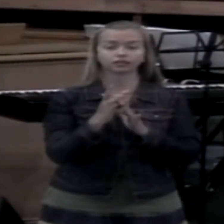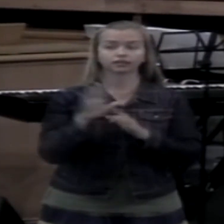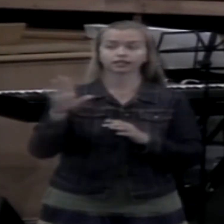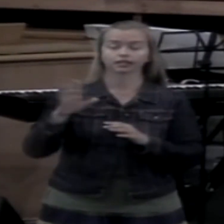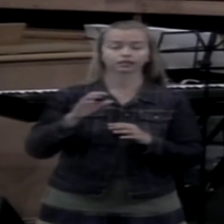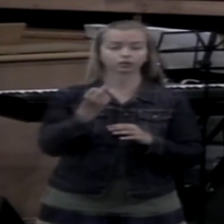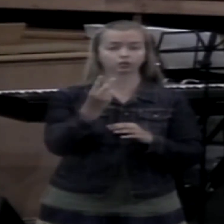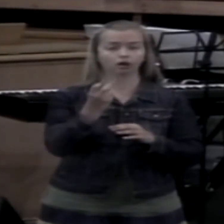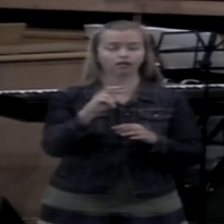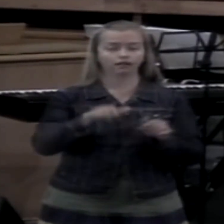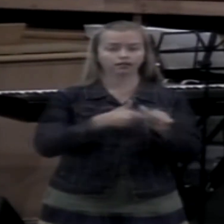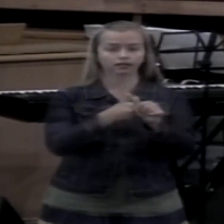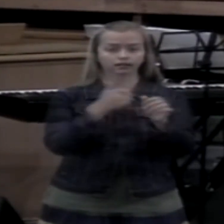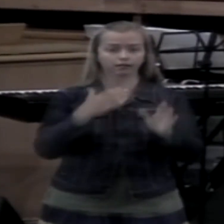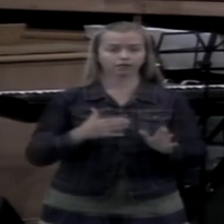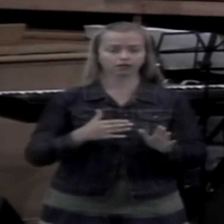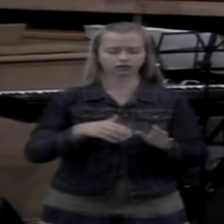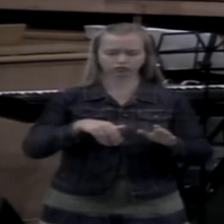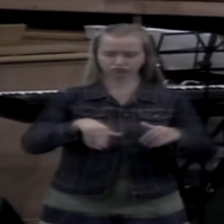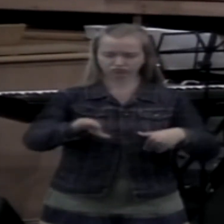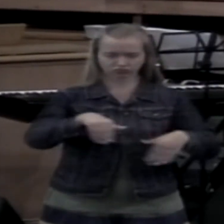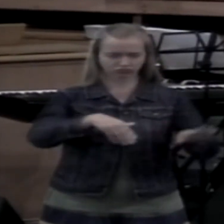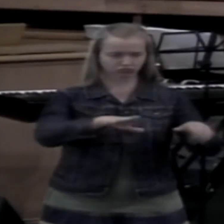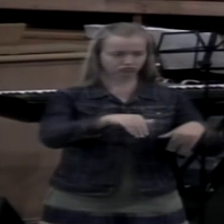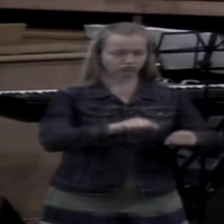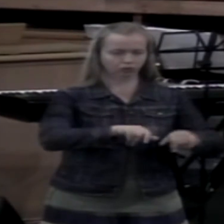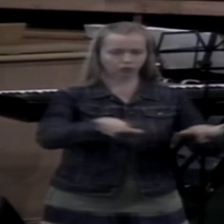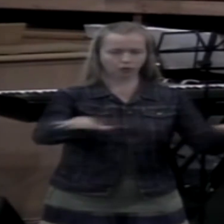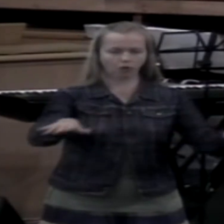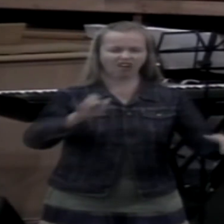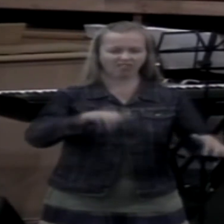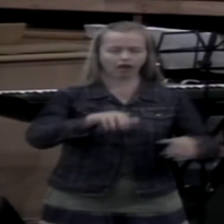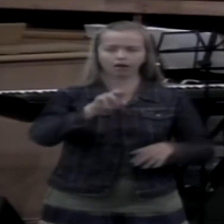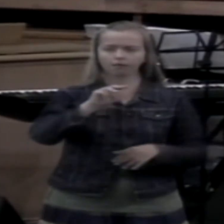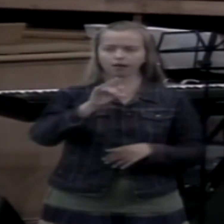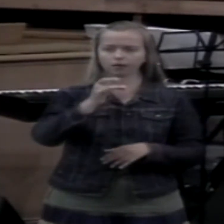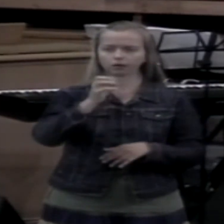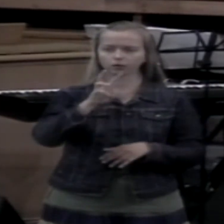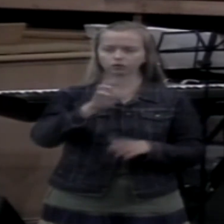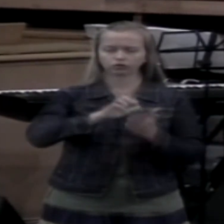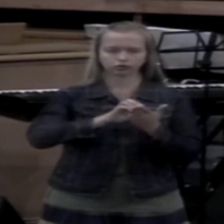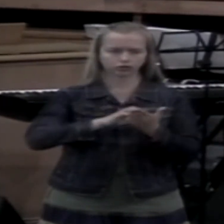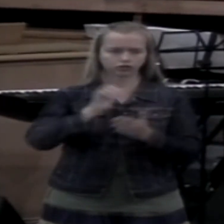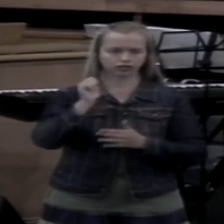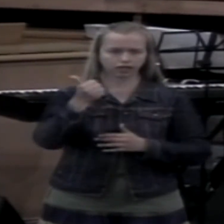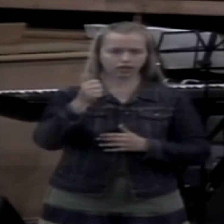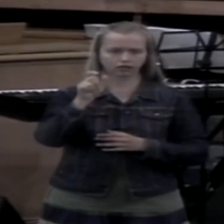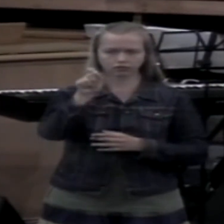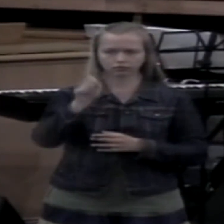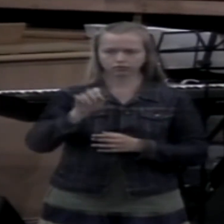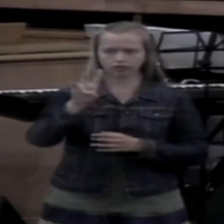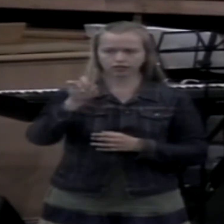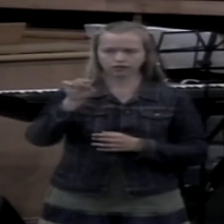and this is what we're reading from today, Matthew the 10th chapter, we read verse 7 through 9.